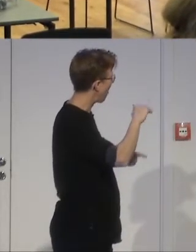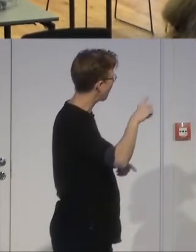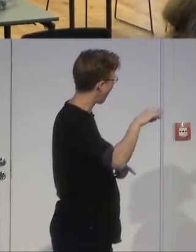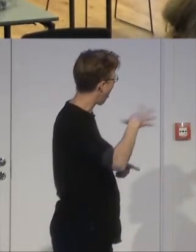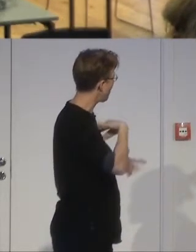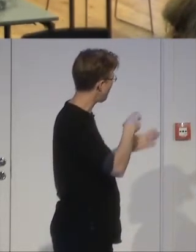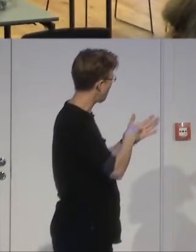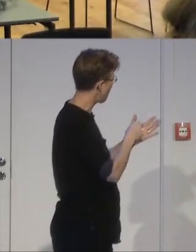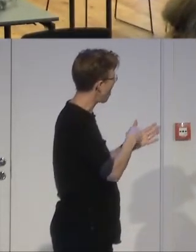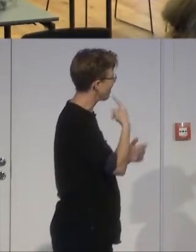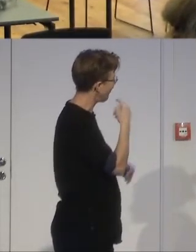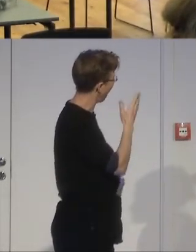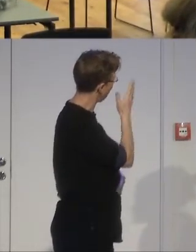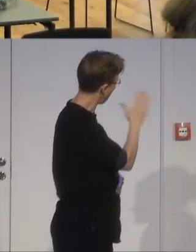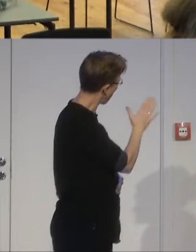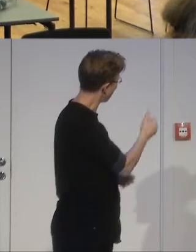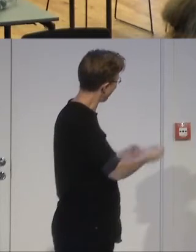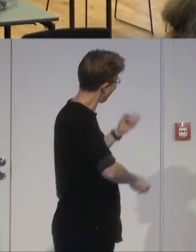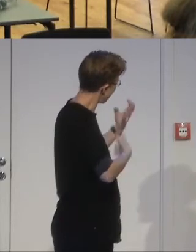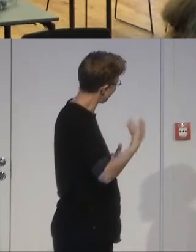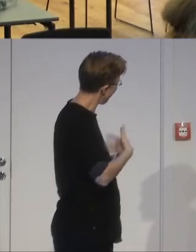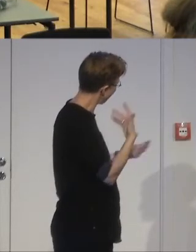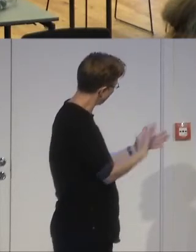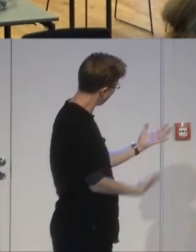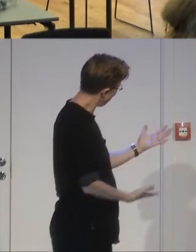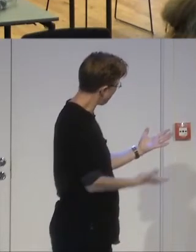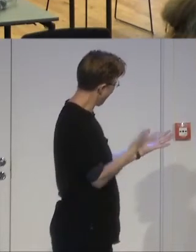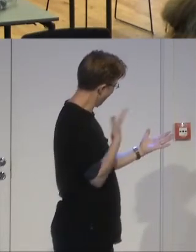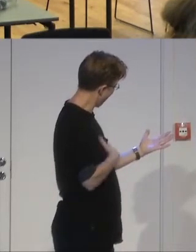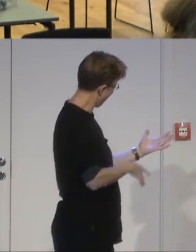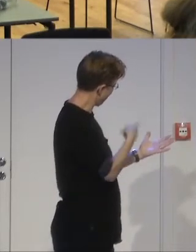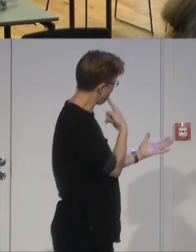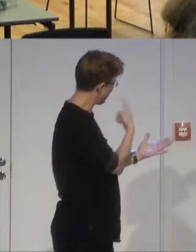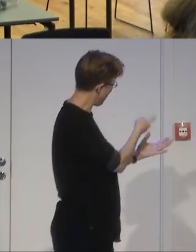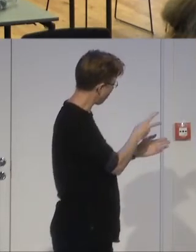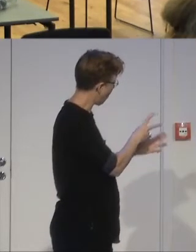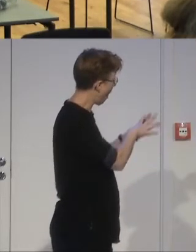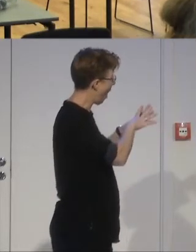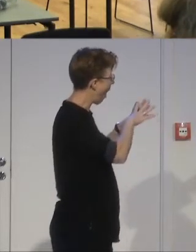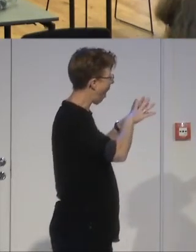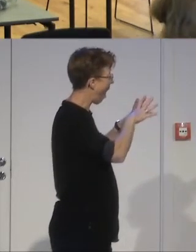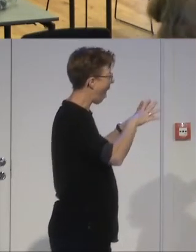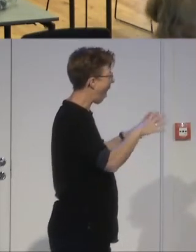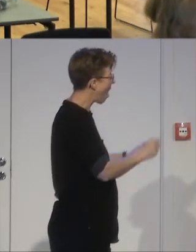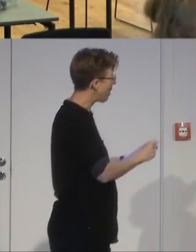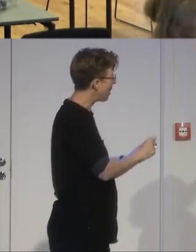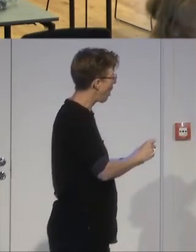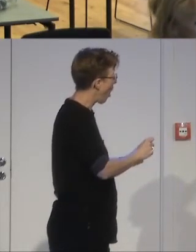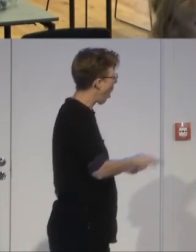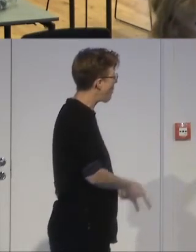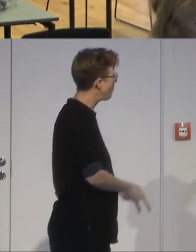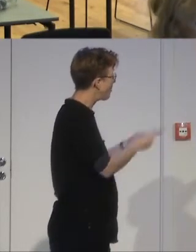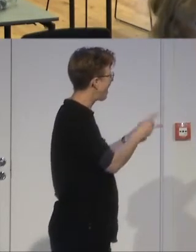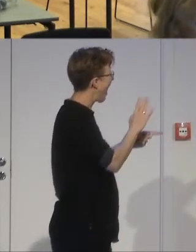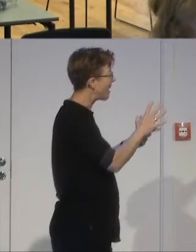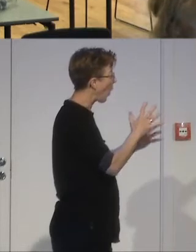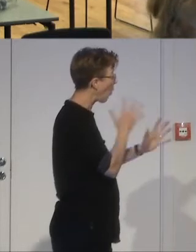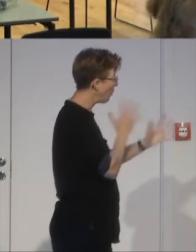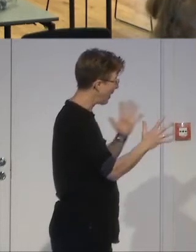for the inspiring talk. Would you also say that all behavior is communication?